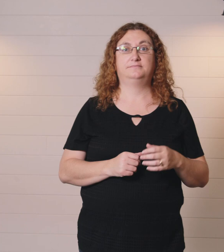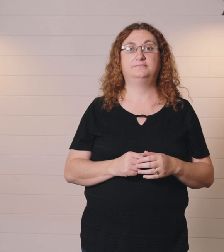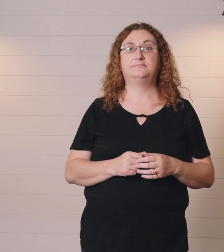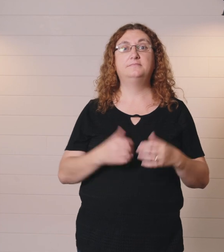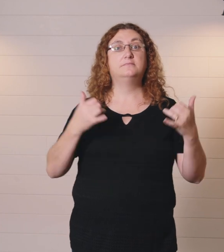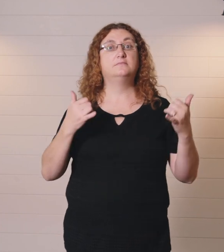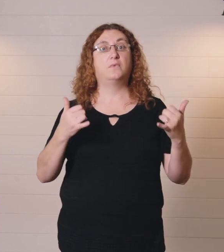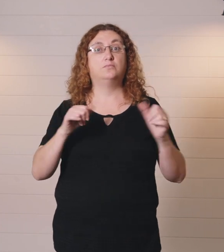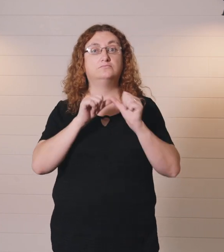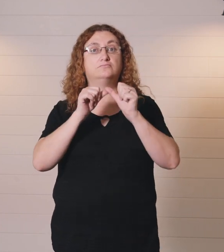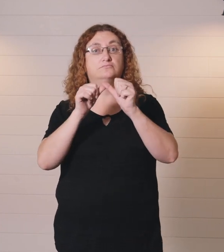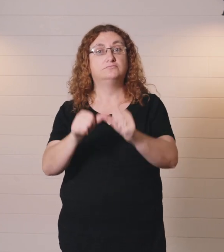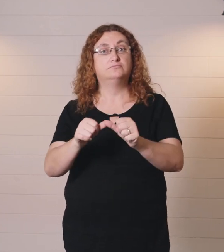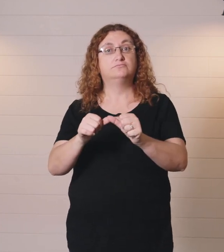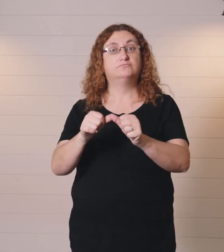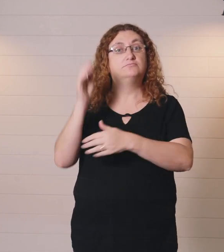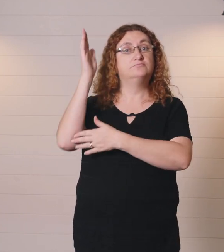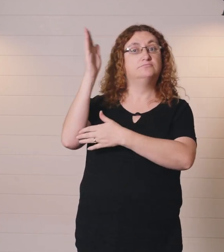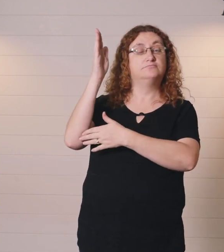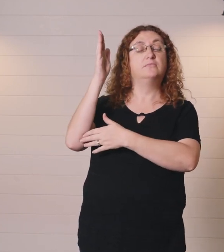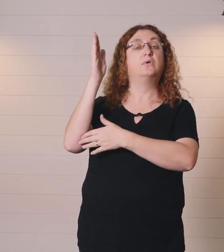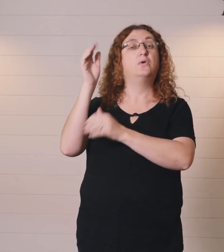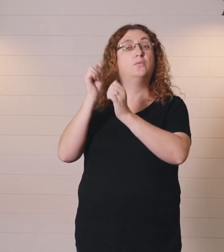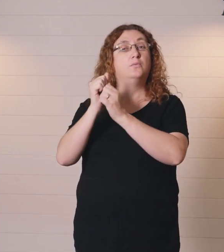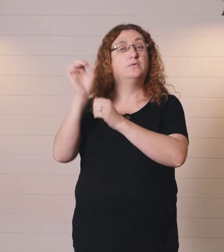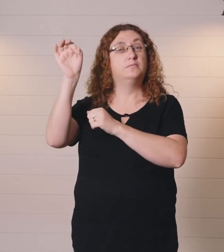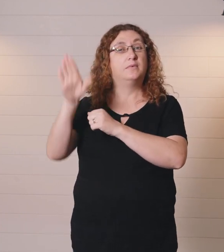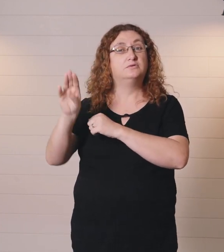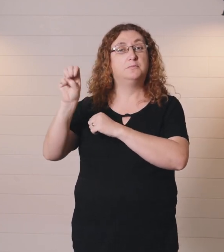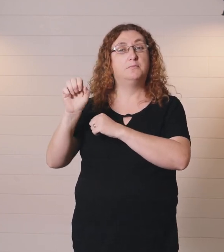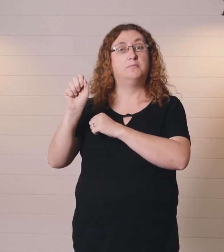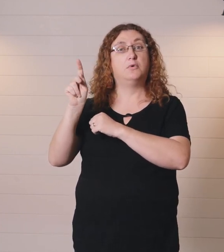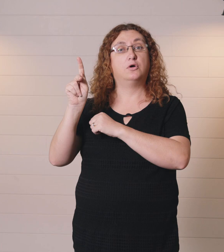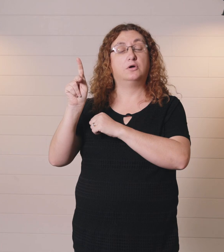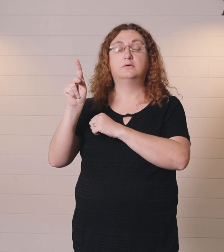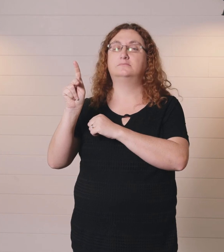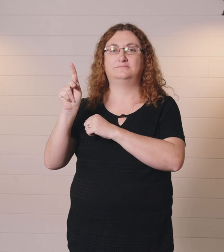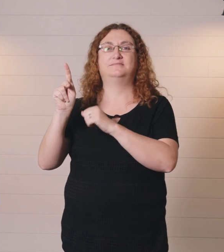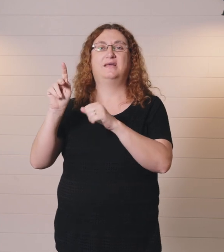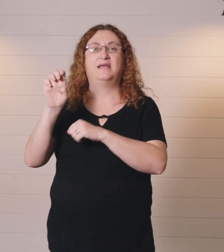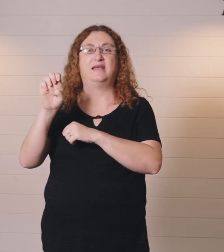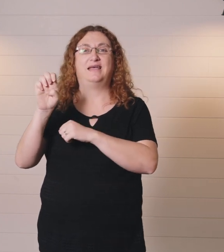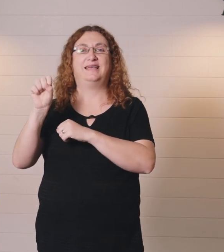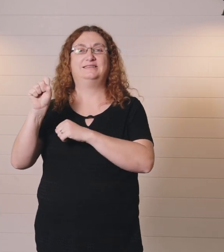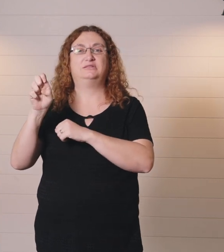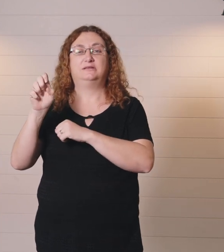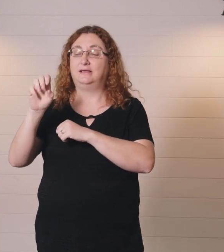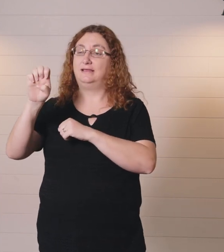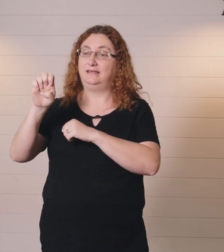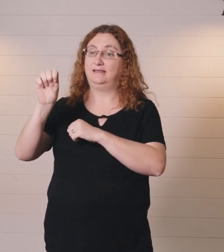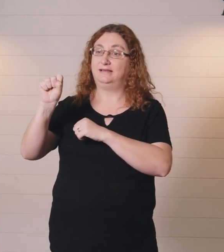Continuing our series in the book of Esther with Pastor Mark. So if you have a Bible, why don't you open it to Esther chapter